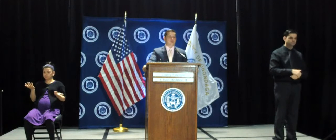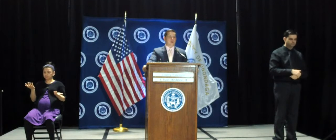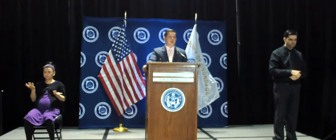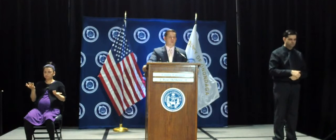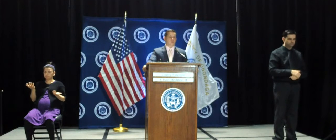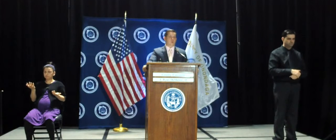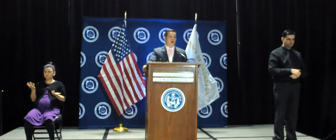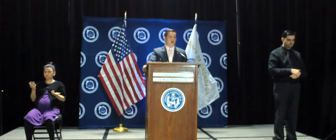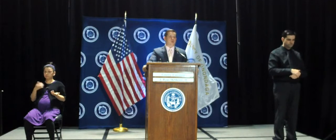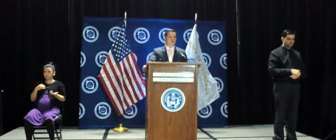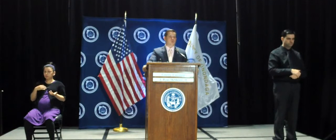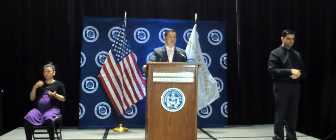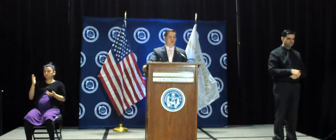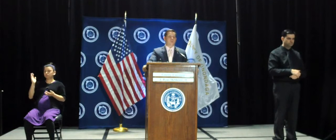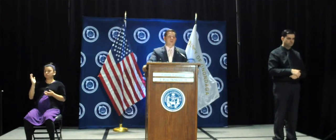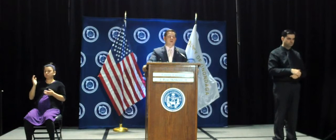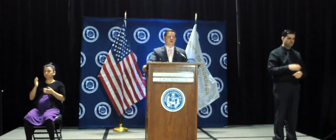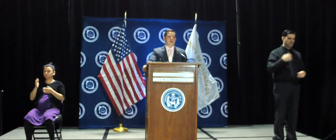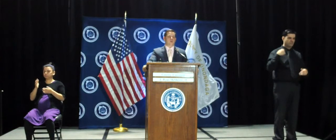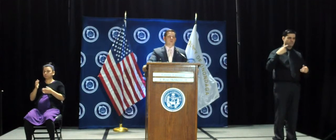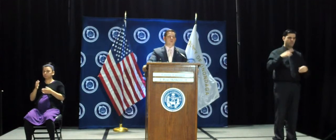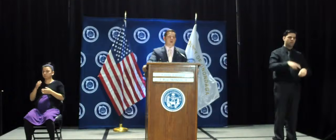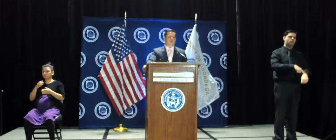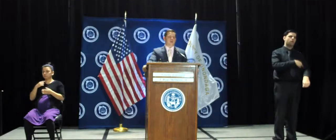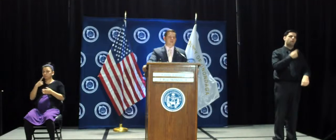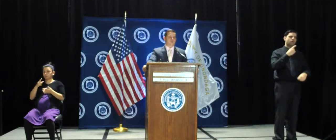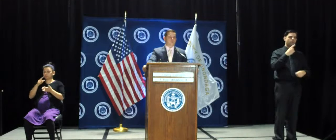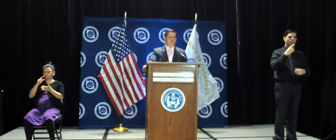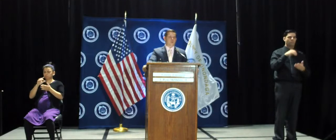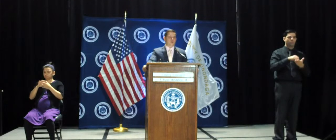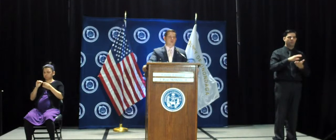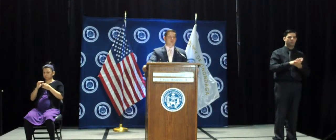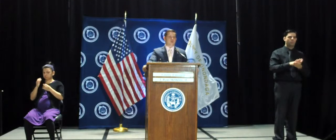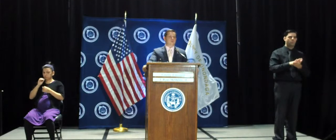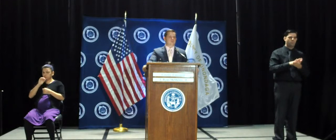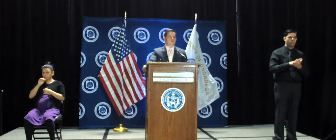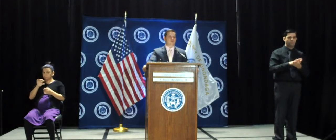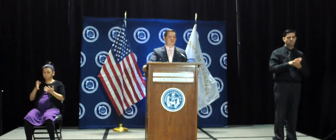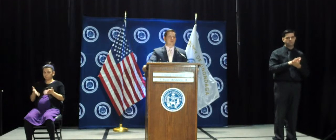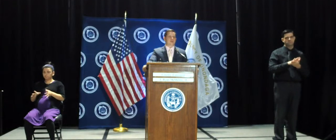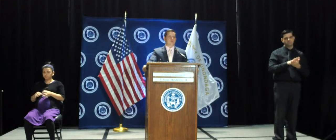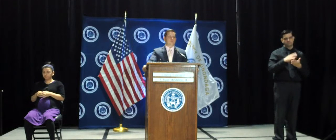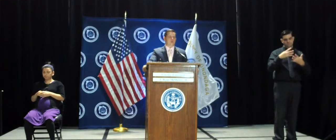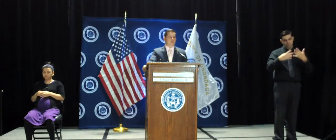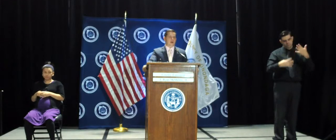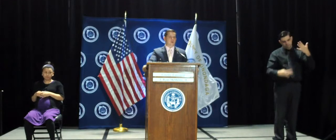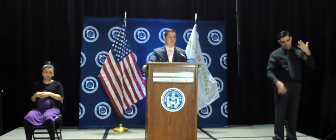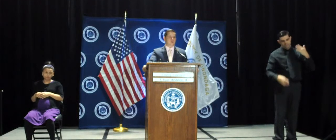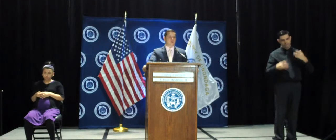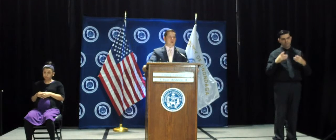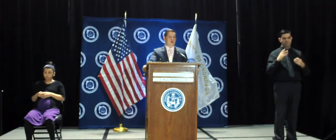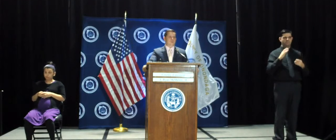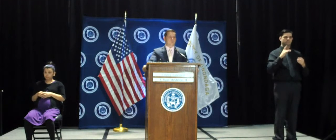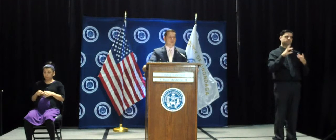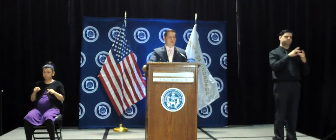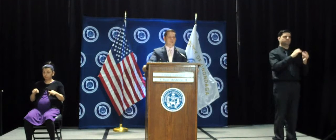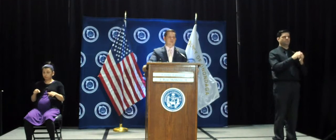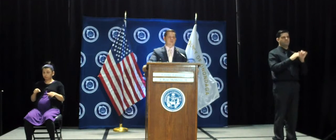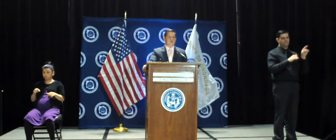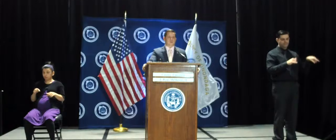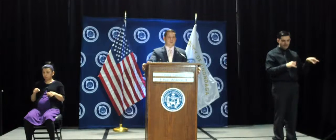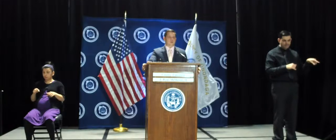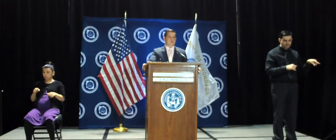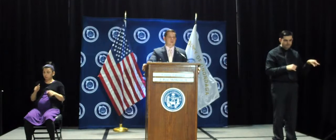here on what our interests were. It was about getting to the point where you can get to a middle ground